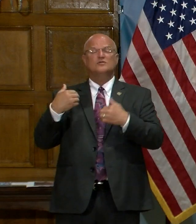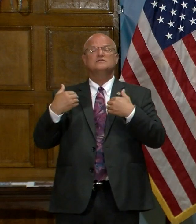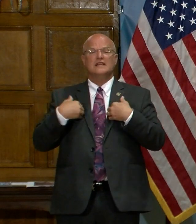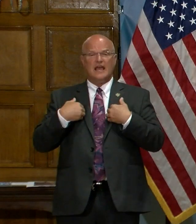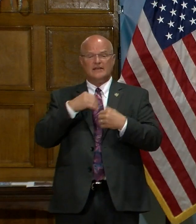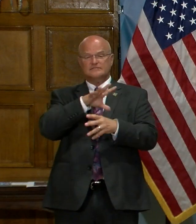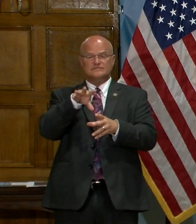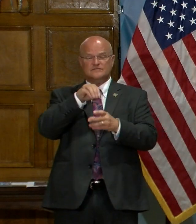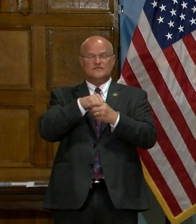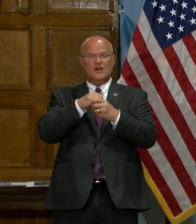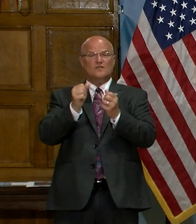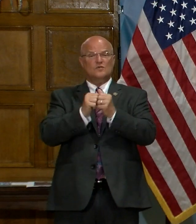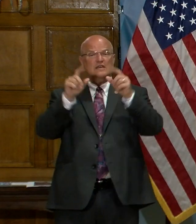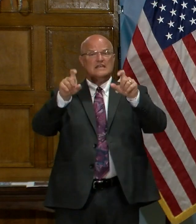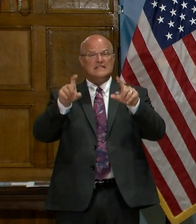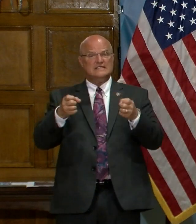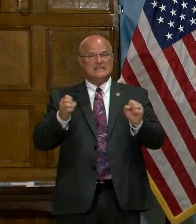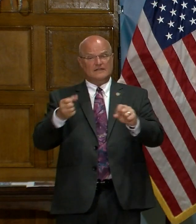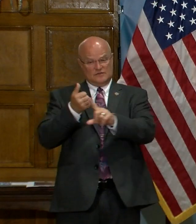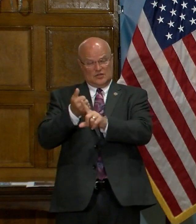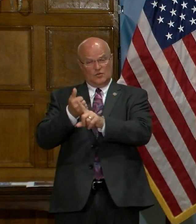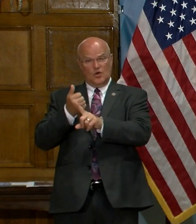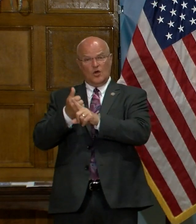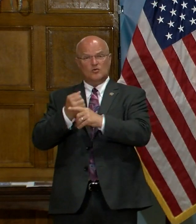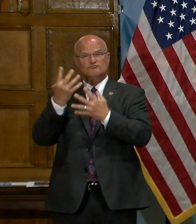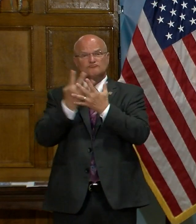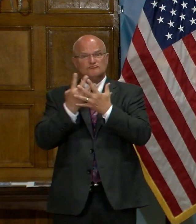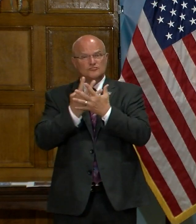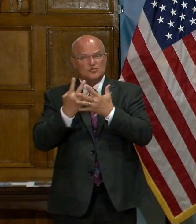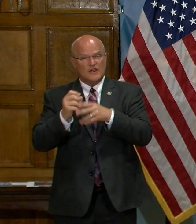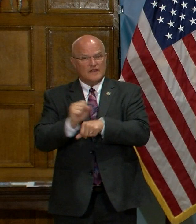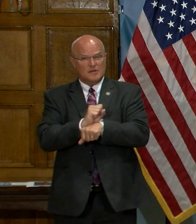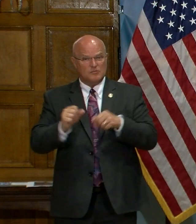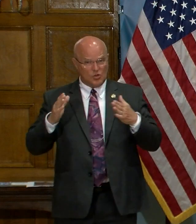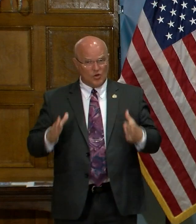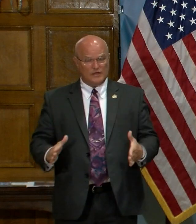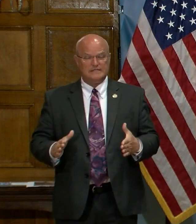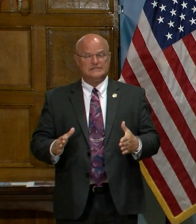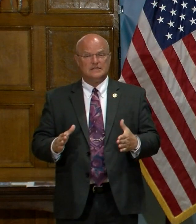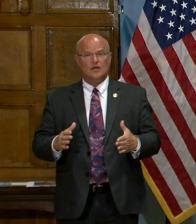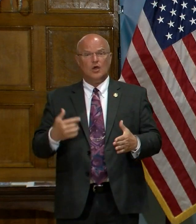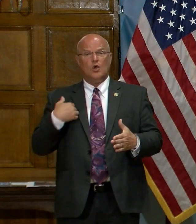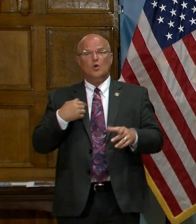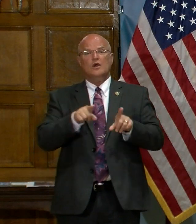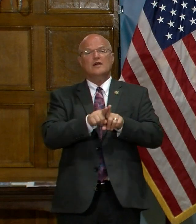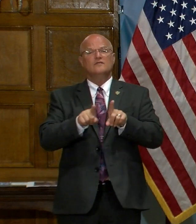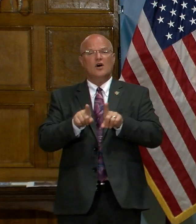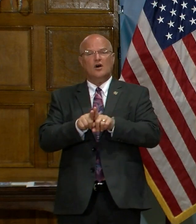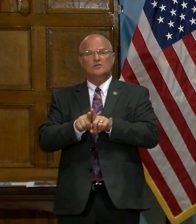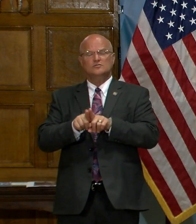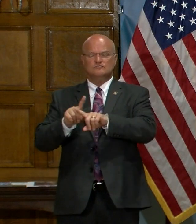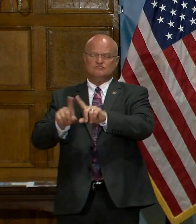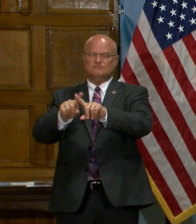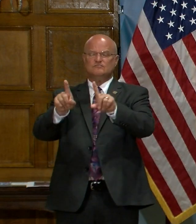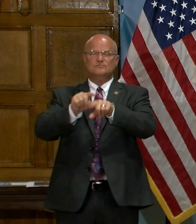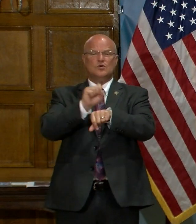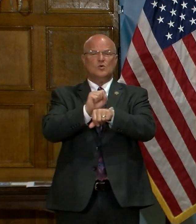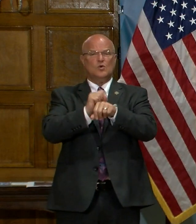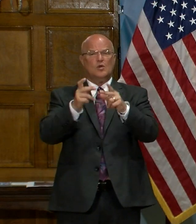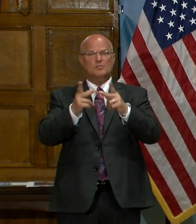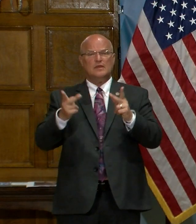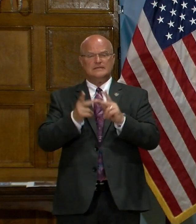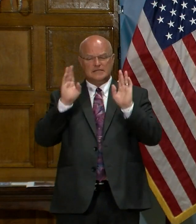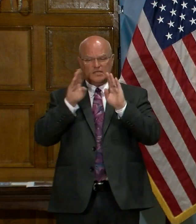in testing efforts on their own and screening of the employees. We have also, at various work